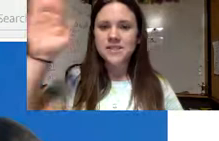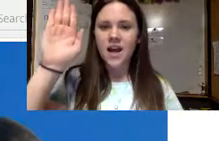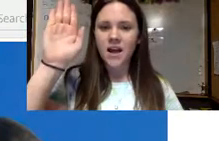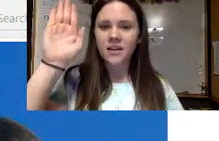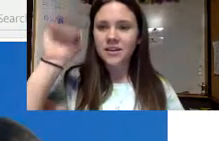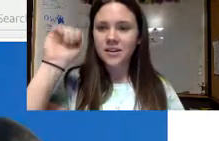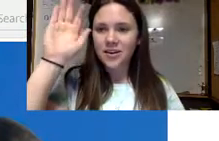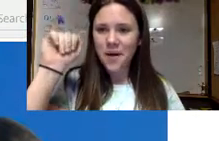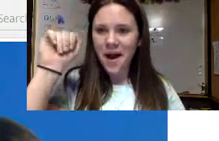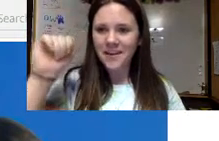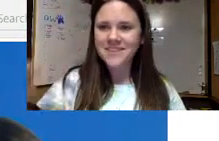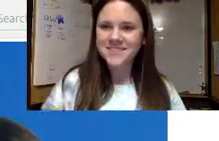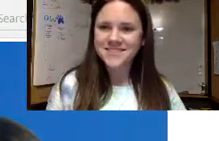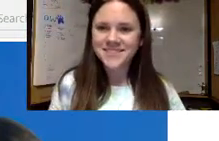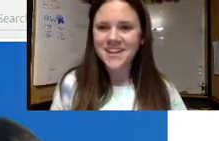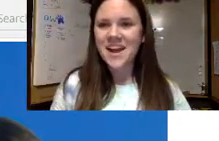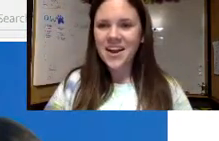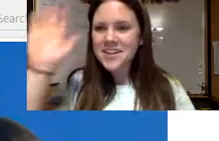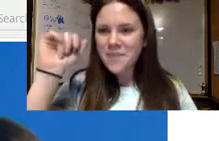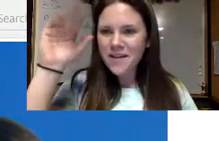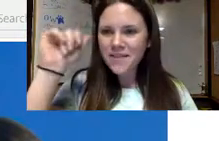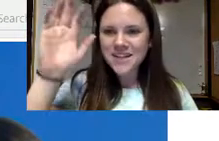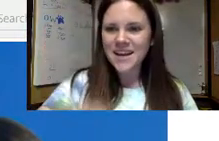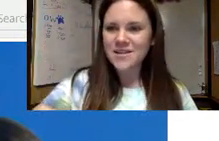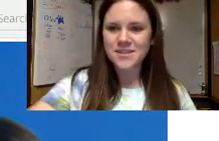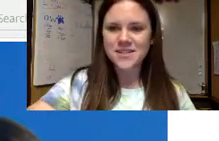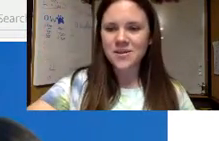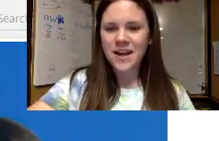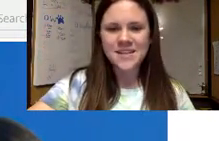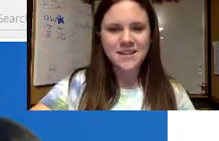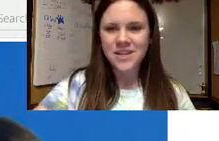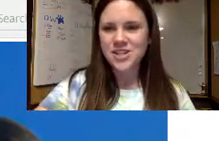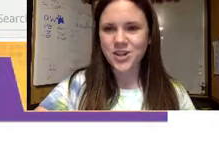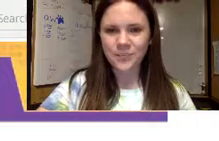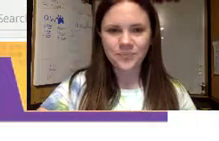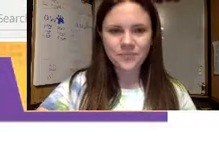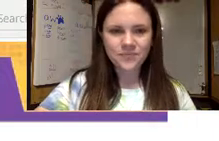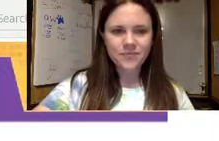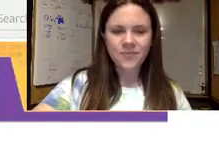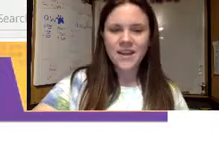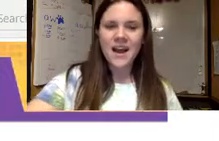how we sign goodbye. Goodbye, Rosina. It was so nice to meet you.